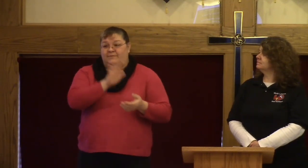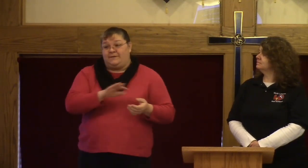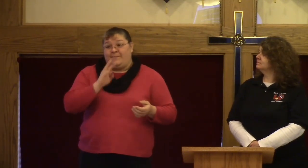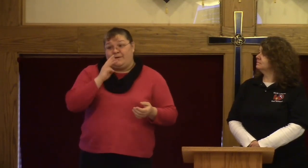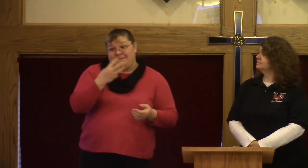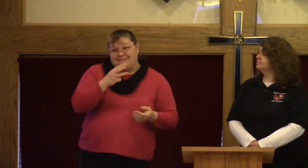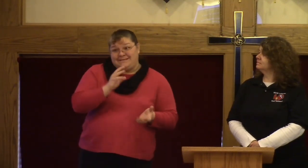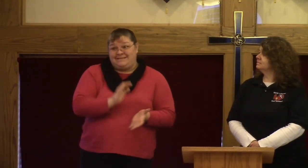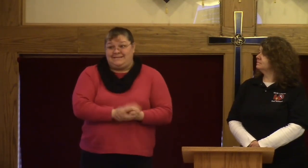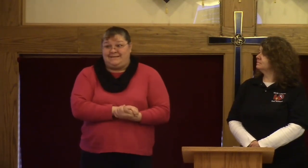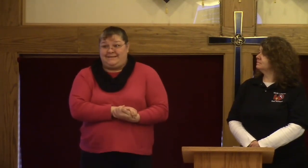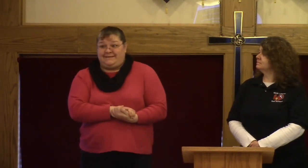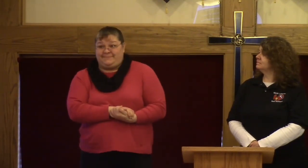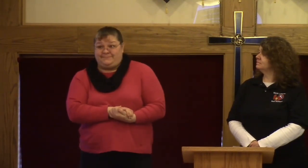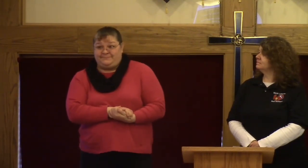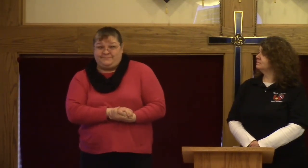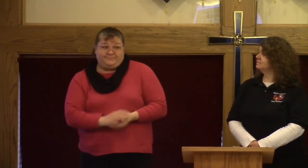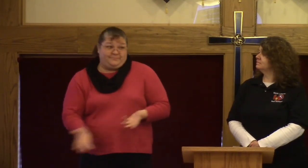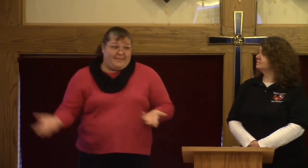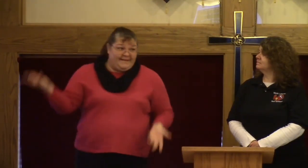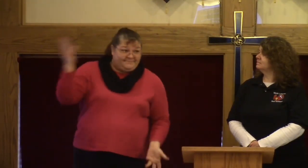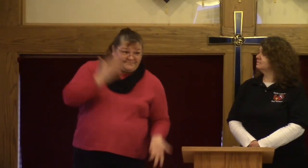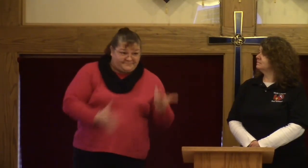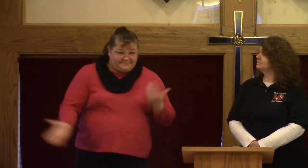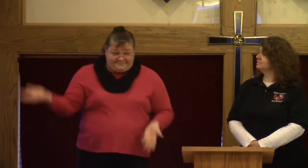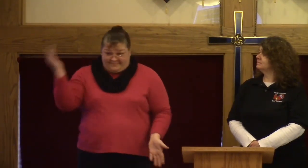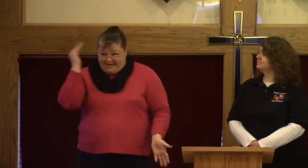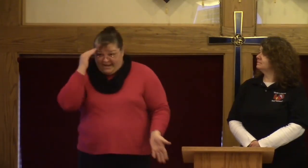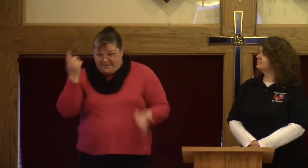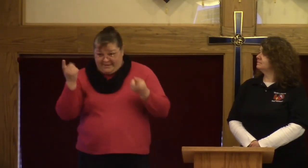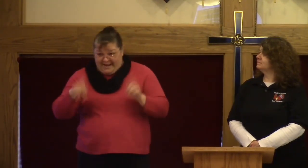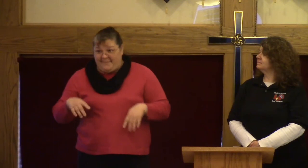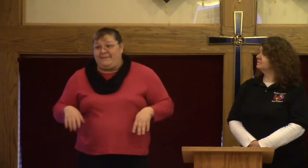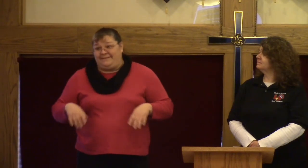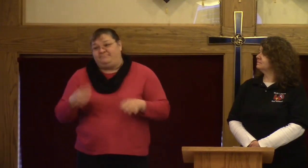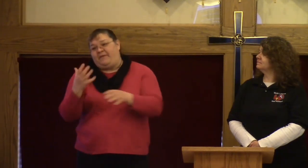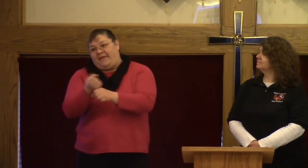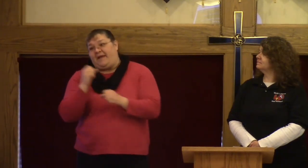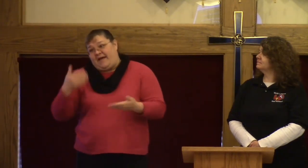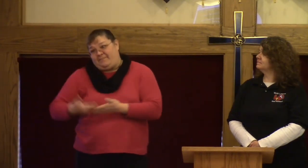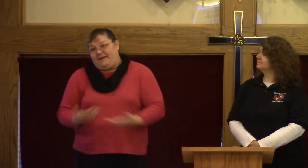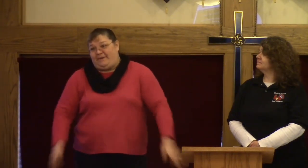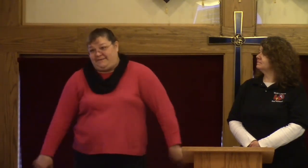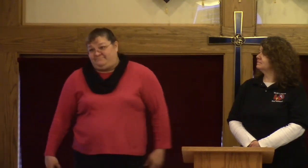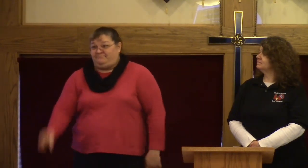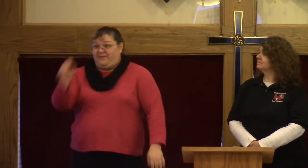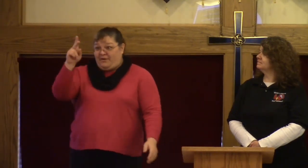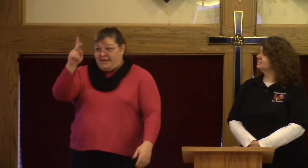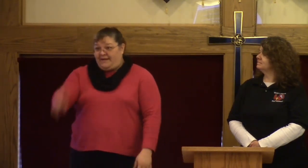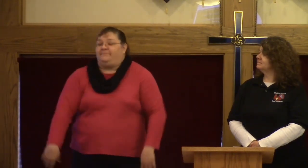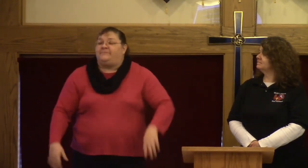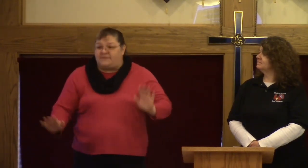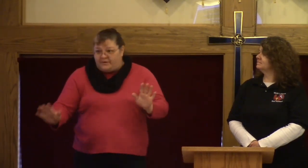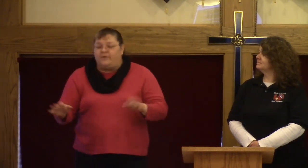old. His wife was about 16, and you want to know what happened? They got a baby.